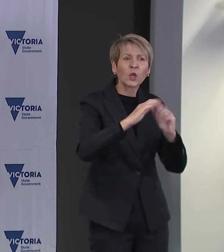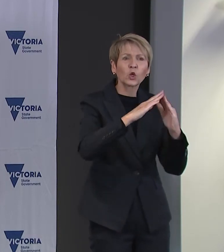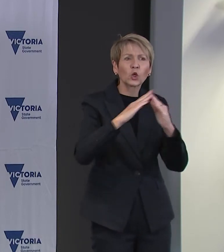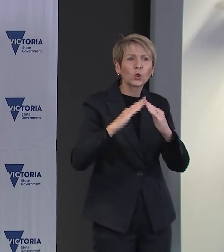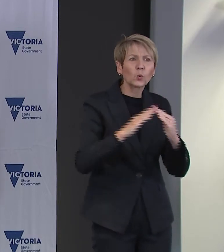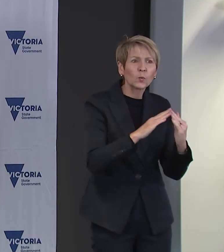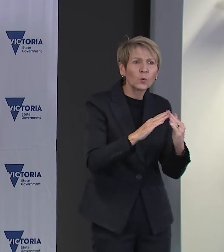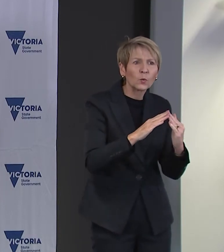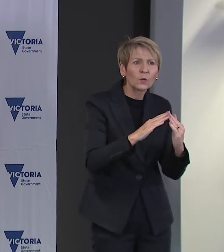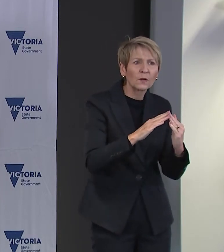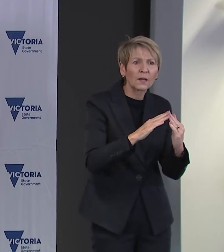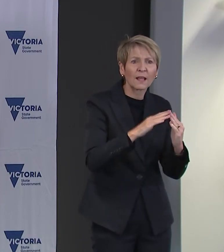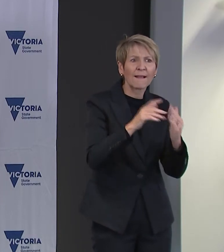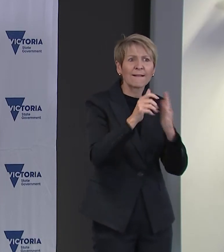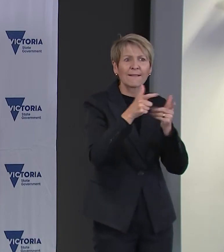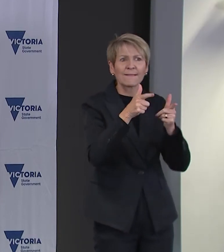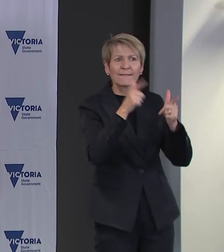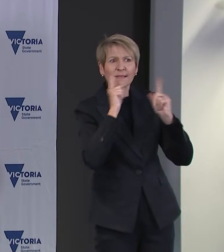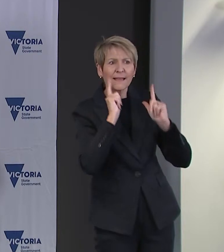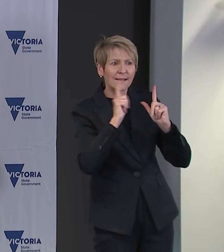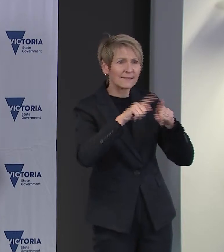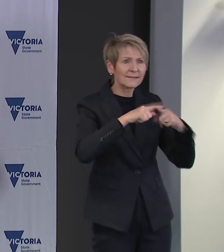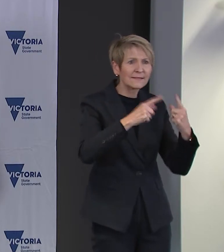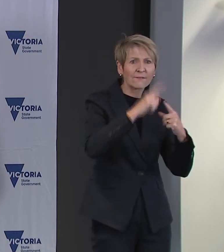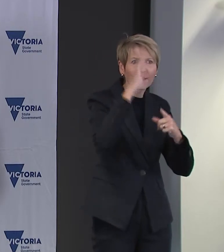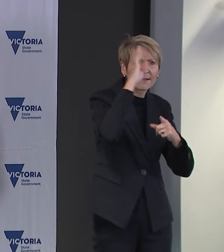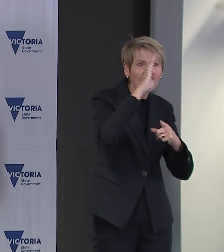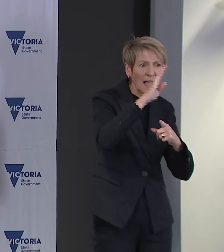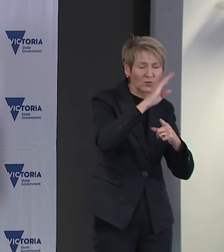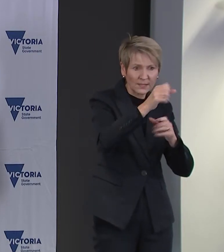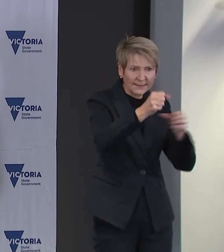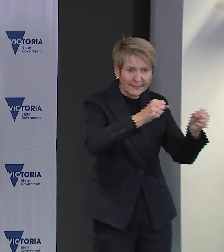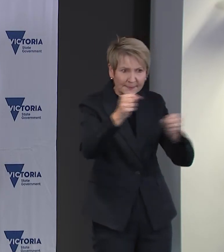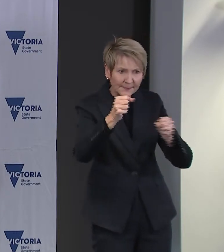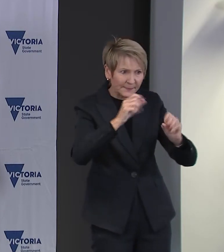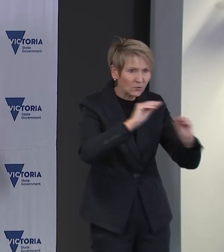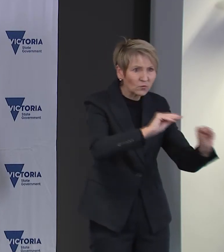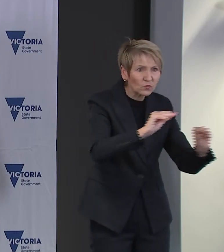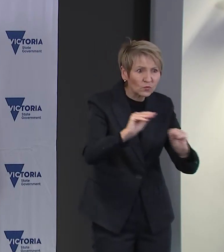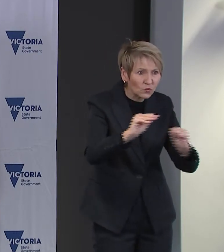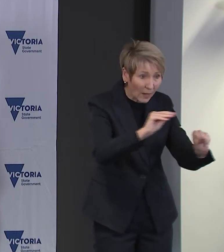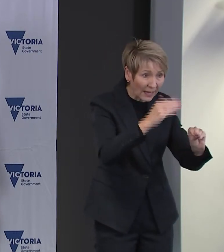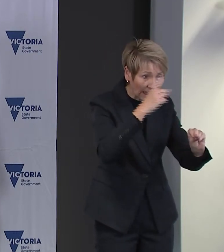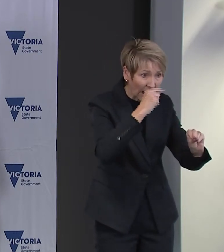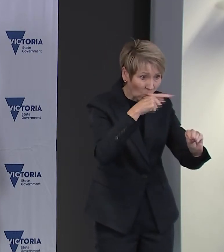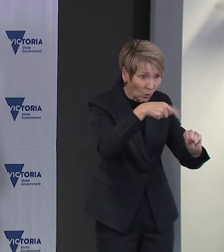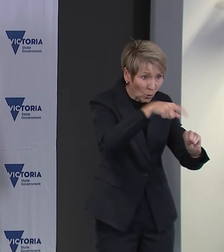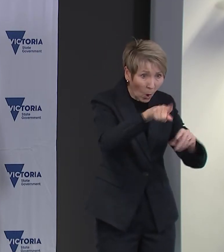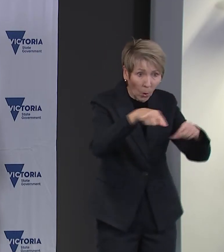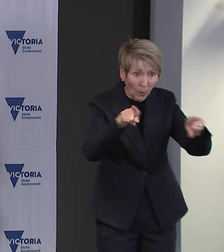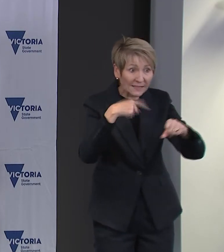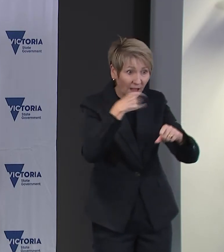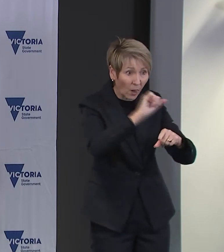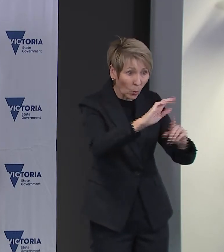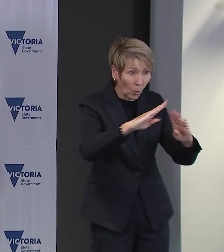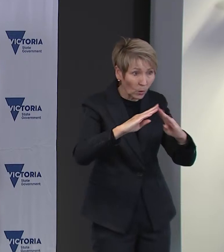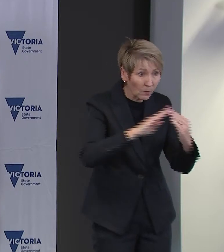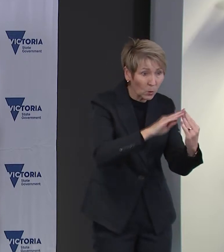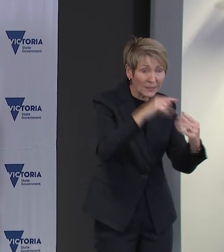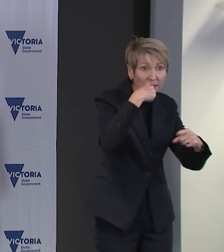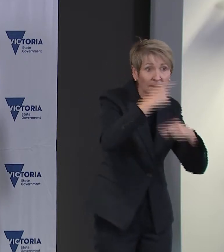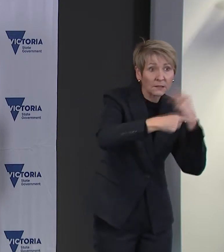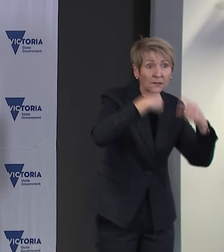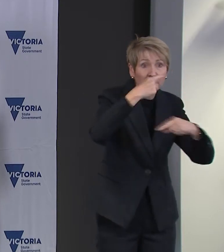the misconceptions around vaccines. And I know Mary Health and DPV Health, for instance, in the Coburg